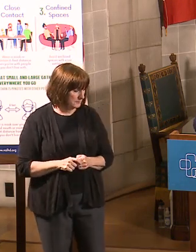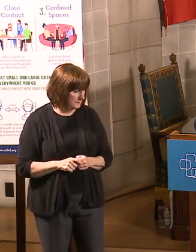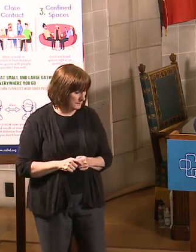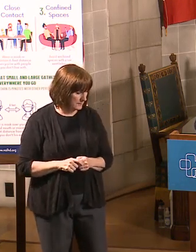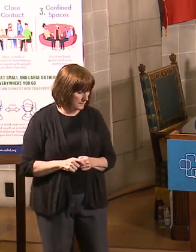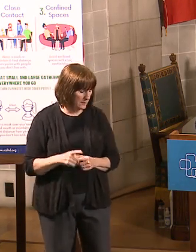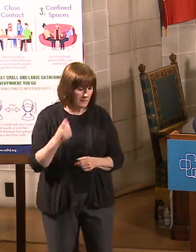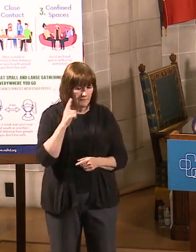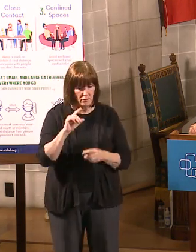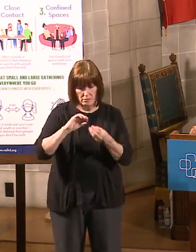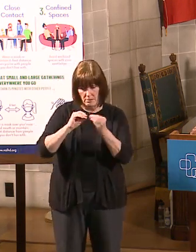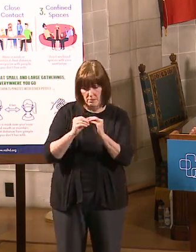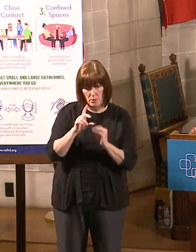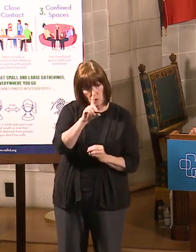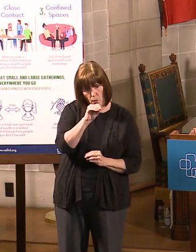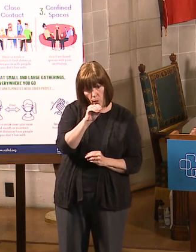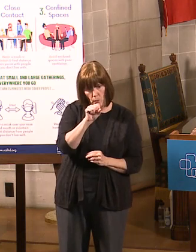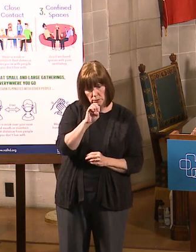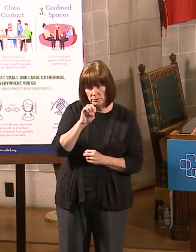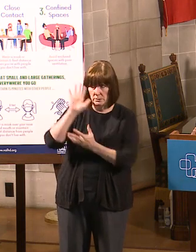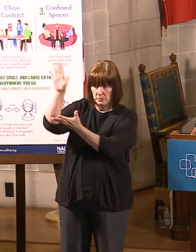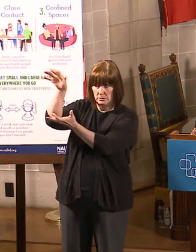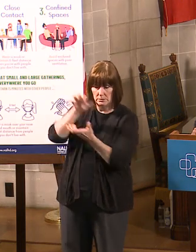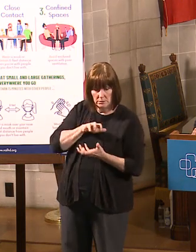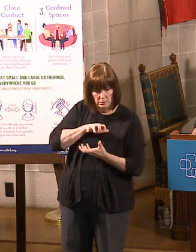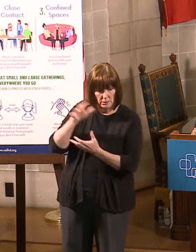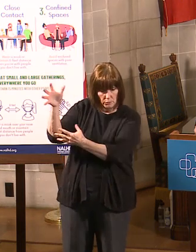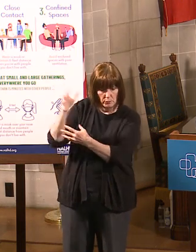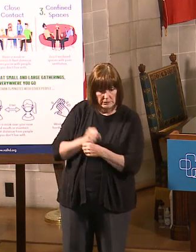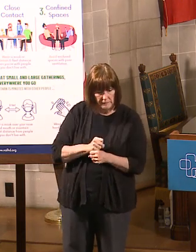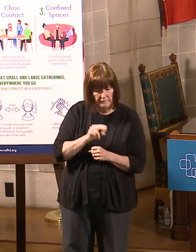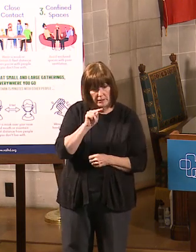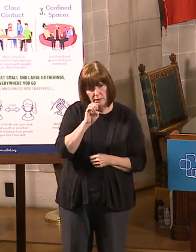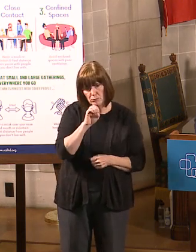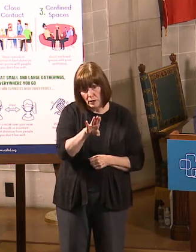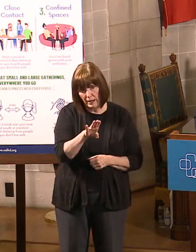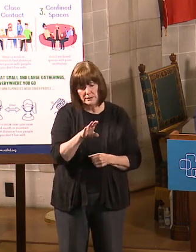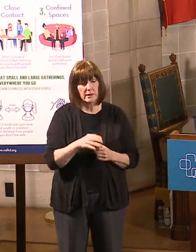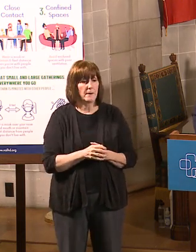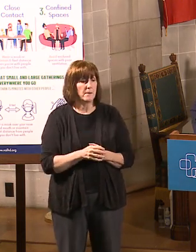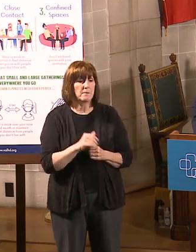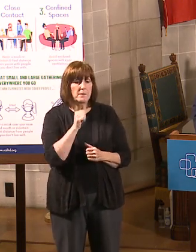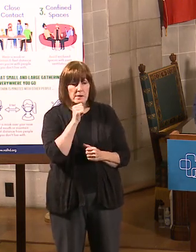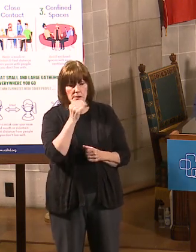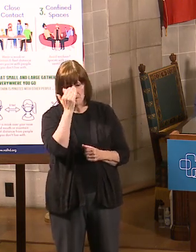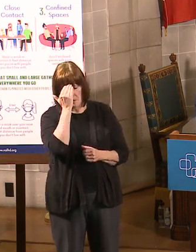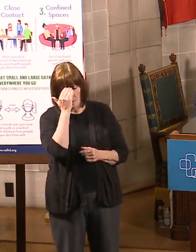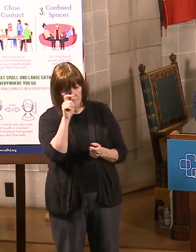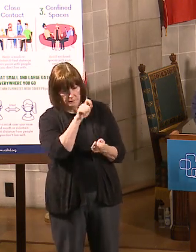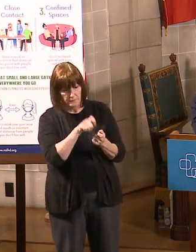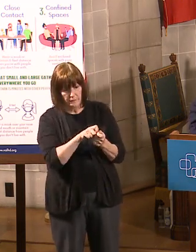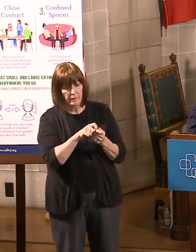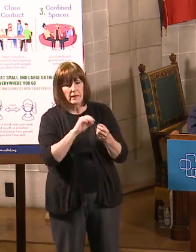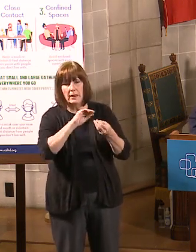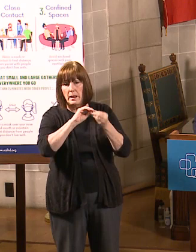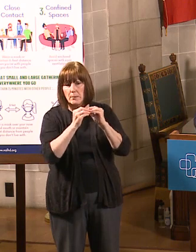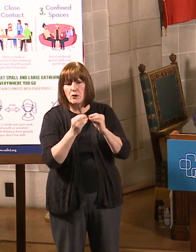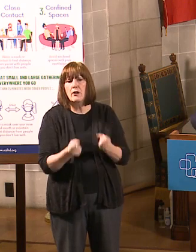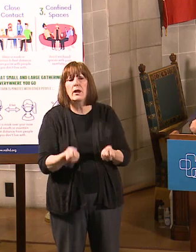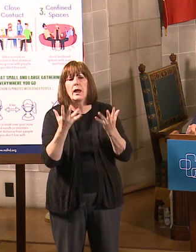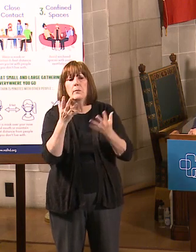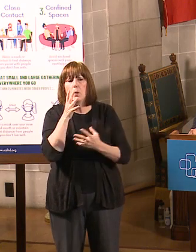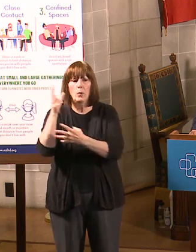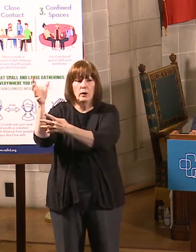So as far as the number of doses of the monoclonal antibody coming into Nebraska, I don't know the specific number that are coming